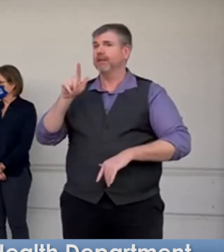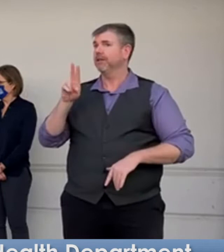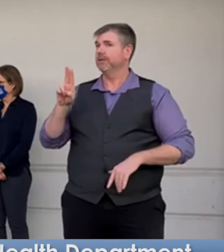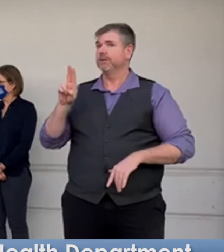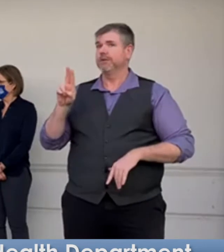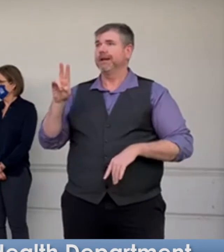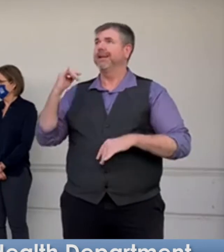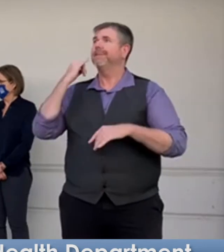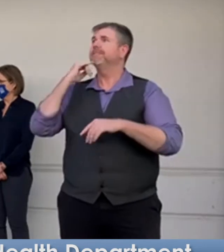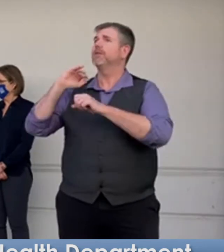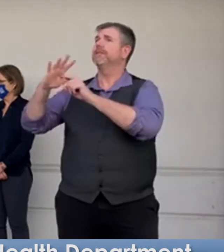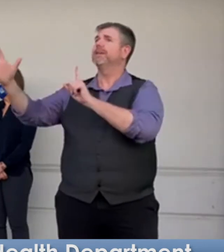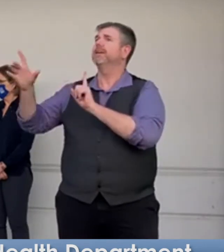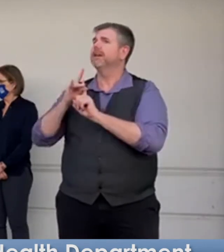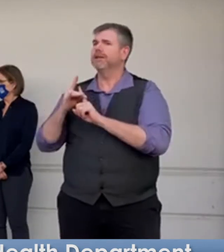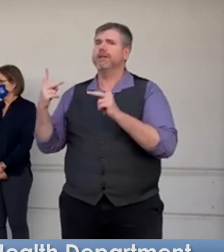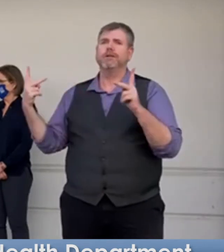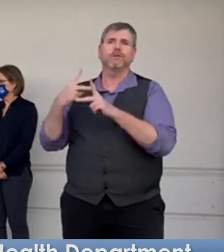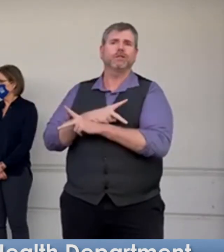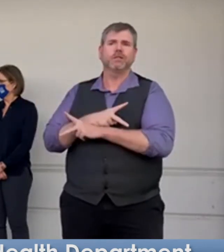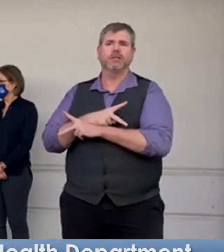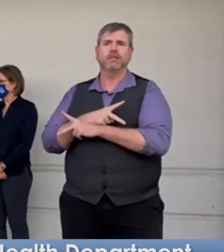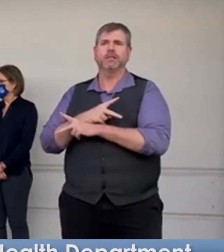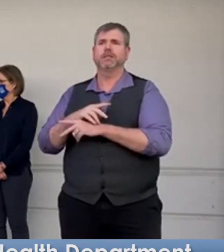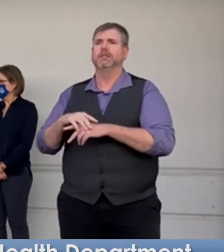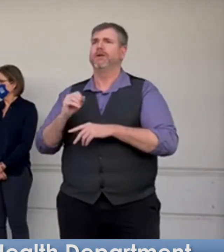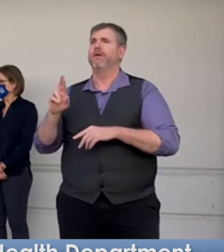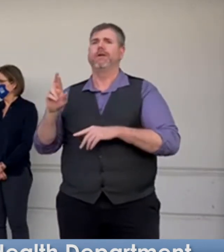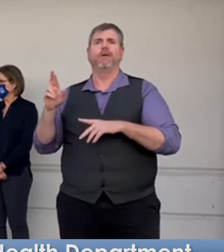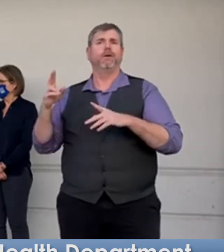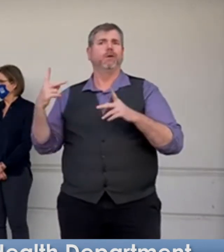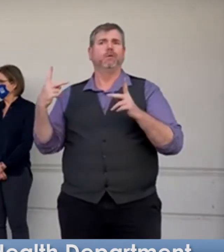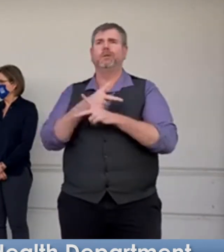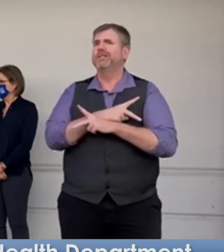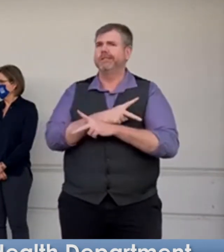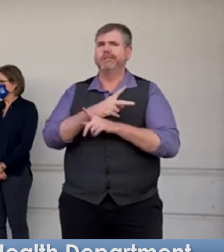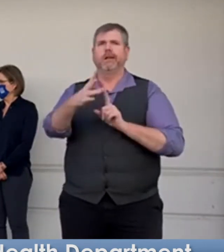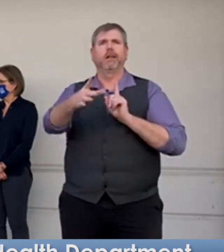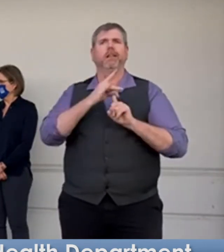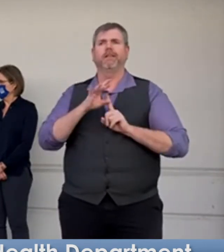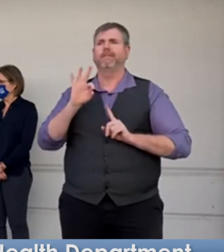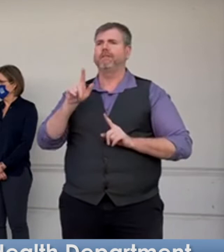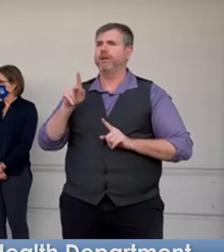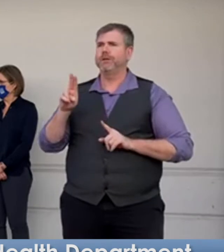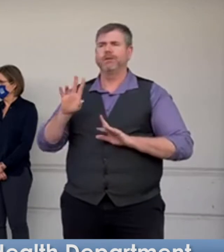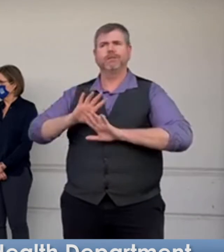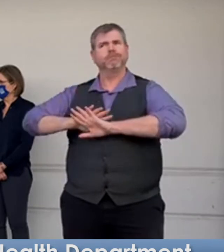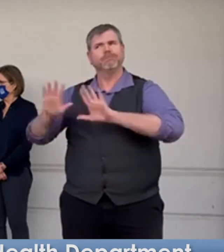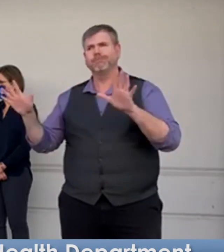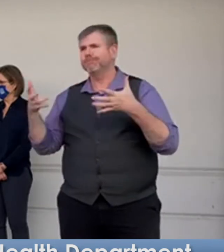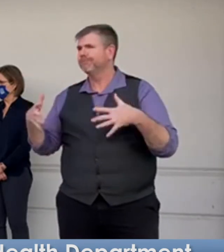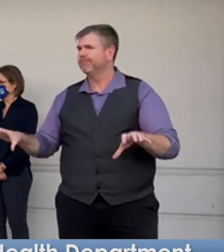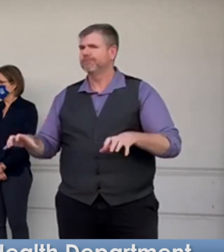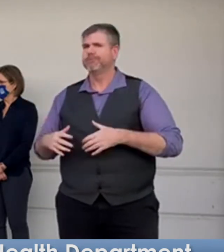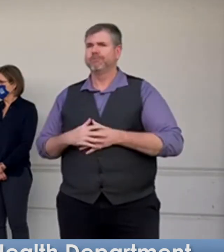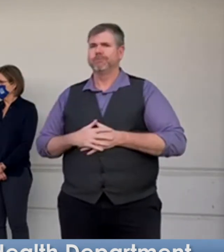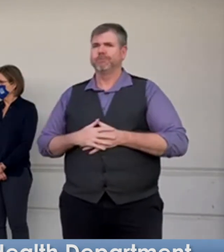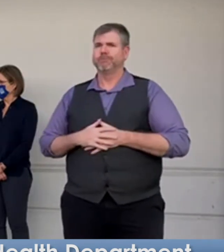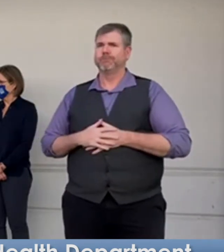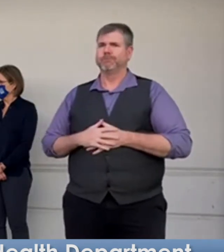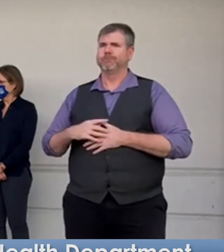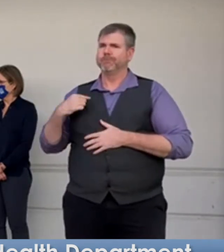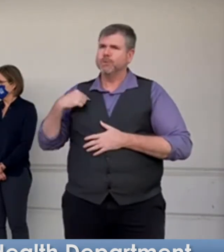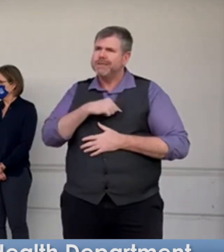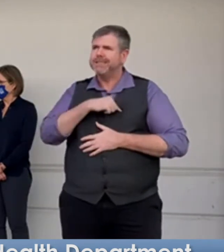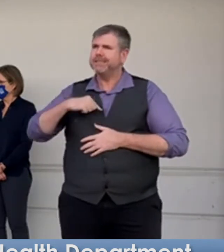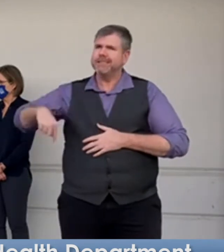COVID-19. So please go get those flu shots. Let's act like a community. Let's do what we need to do to help as many people get across that finish